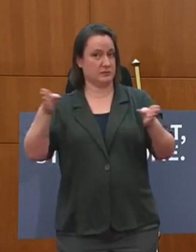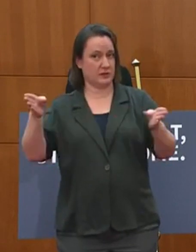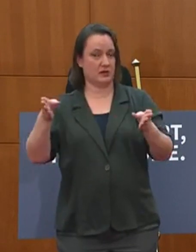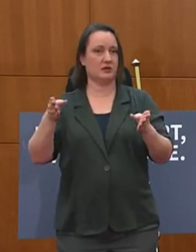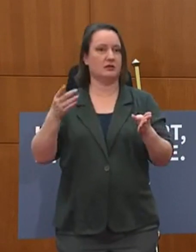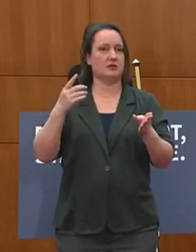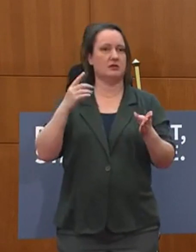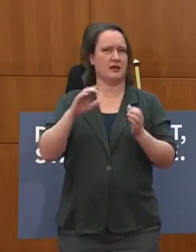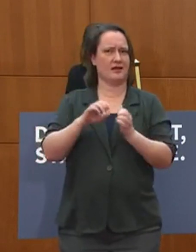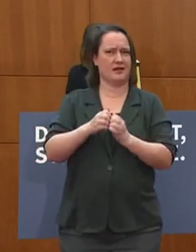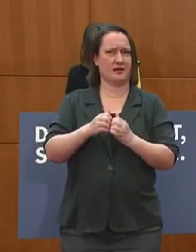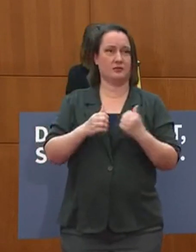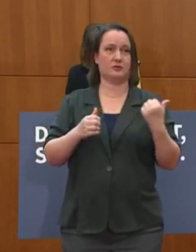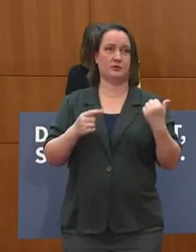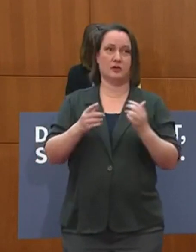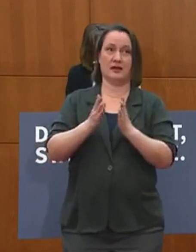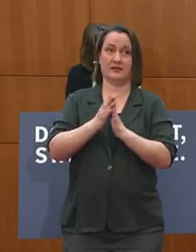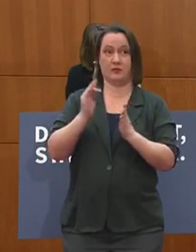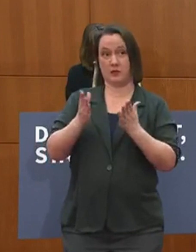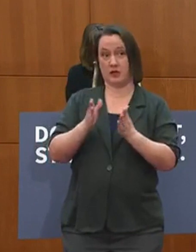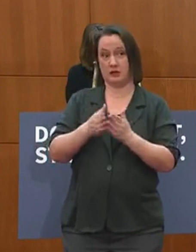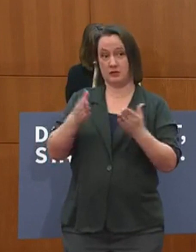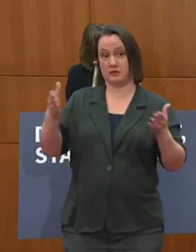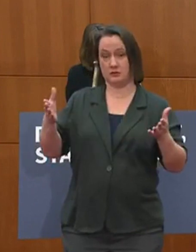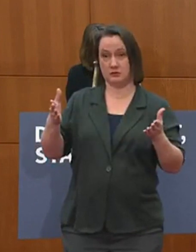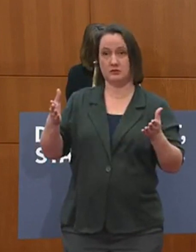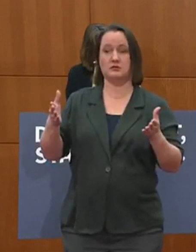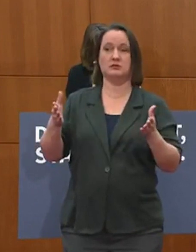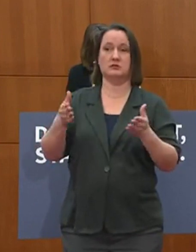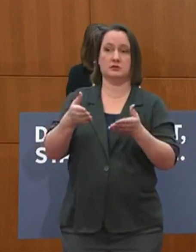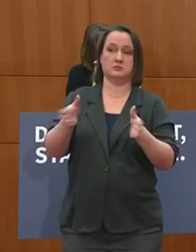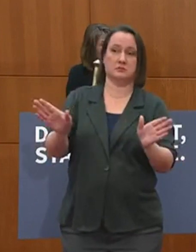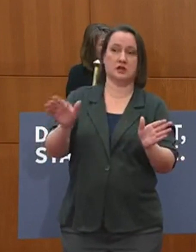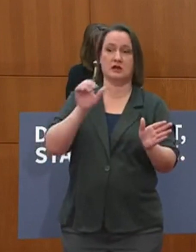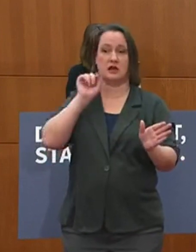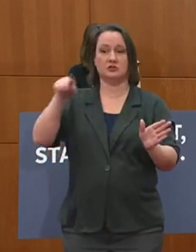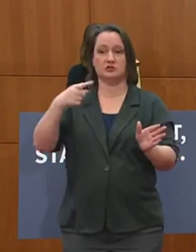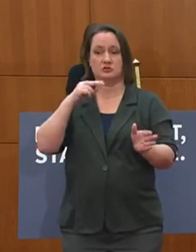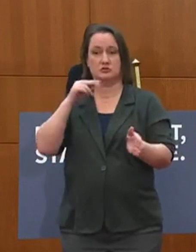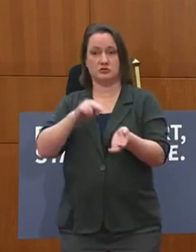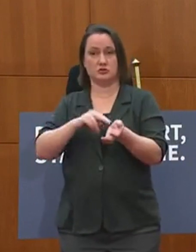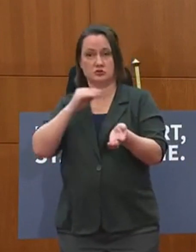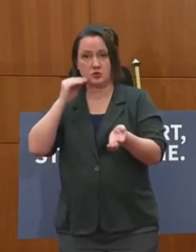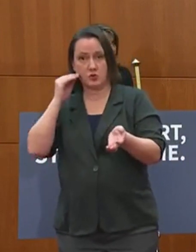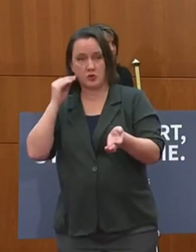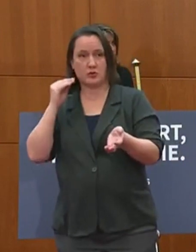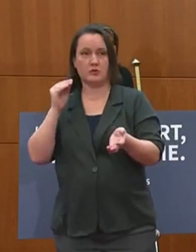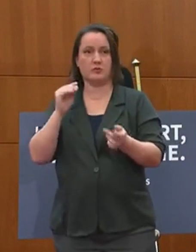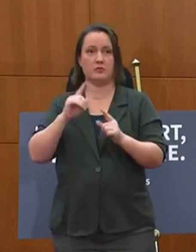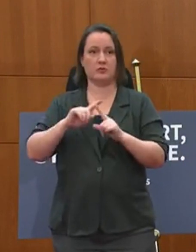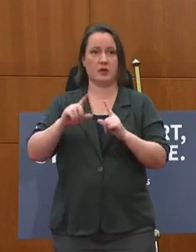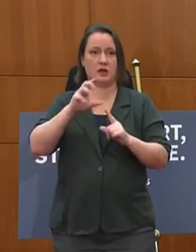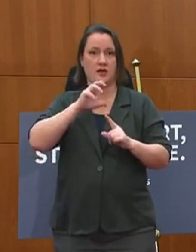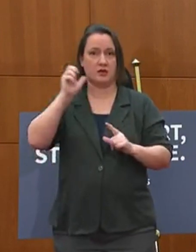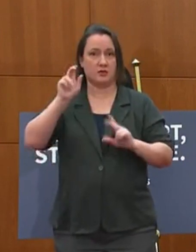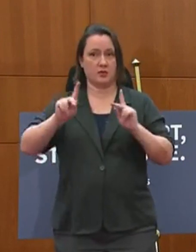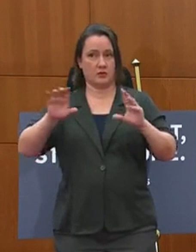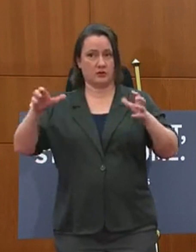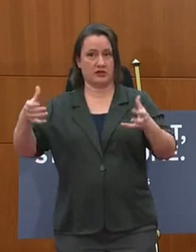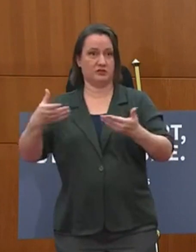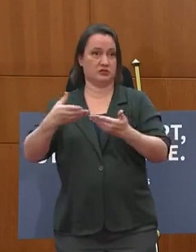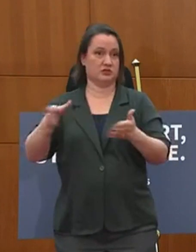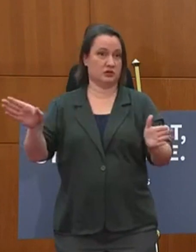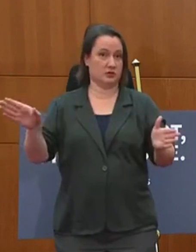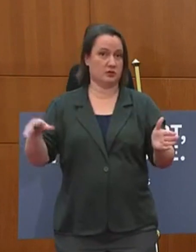So you're asking whether or not we might expand from beyond just nursing homes to the elderly population in